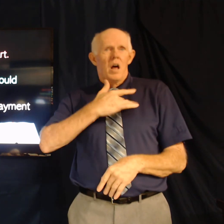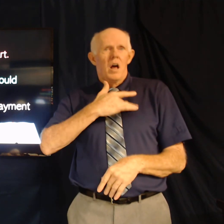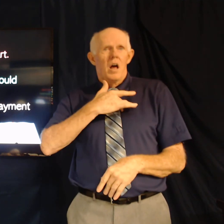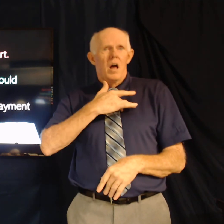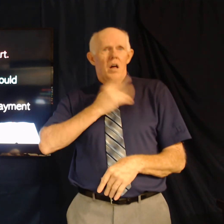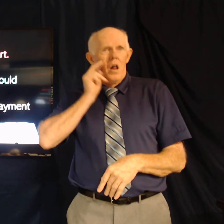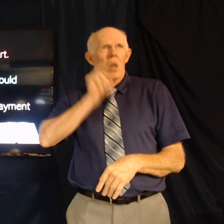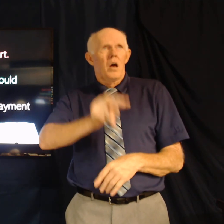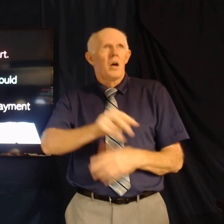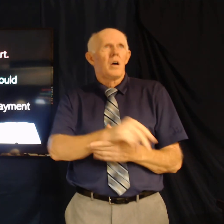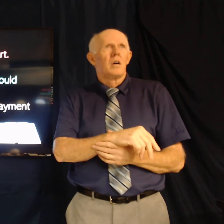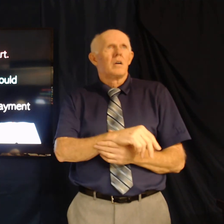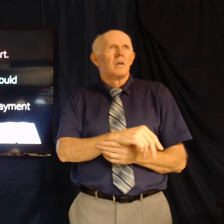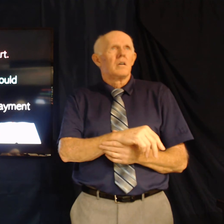person's heart.